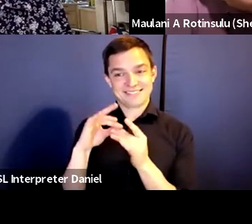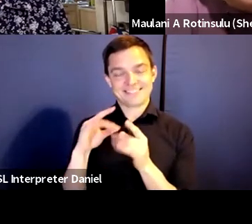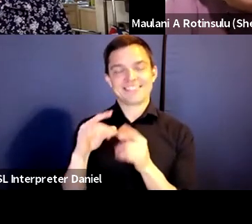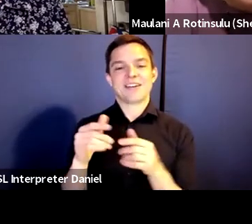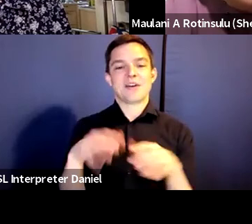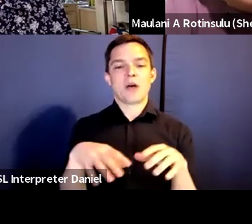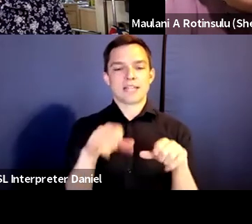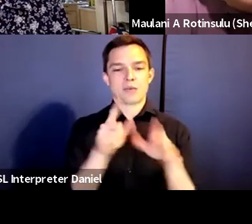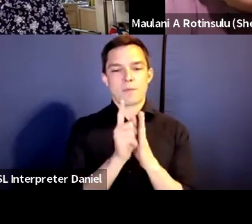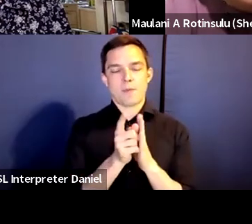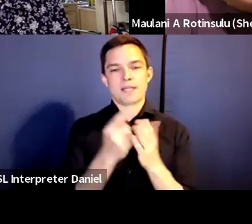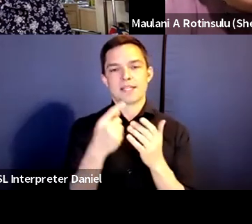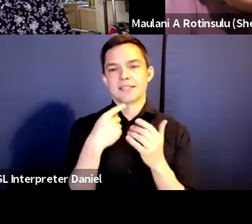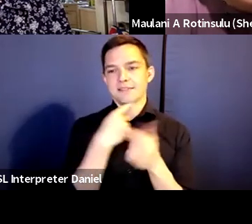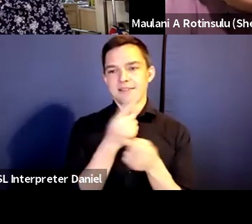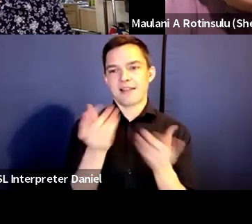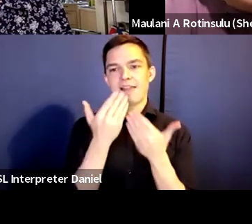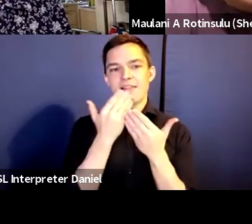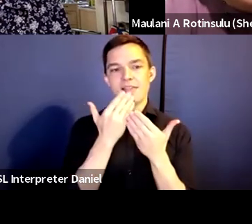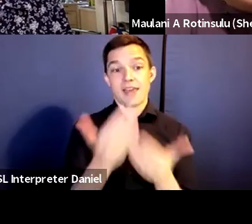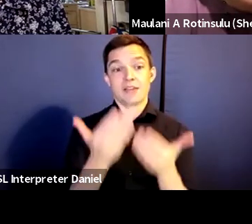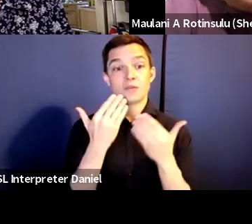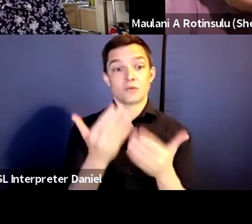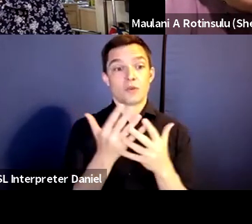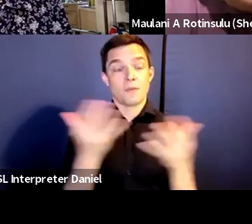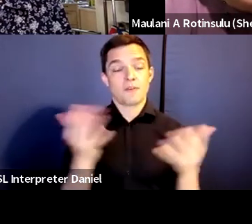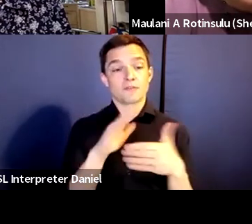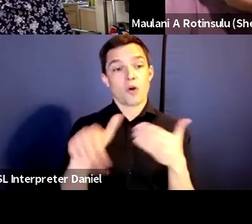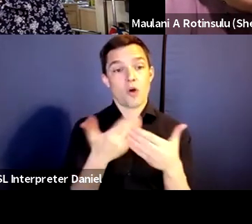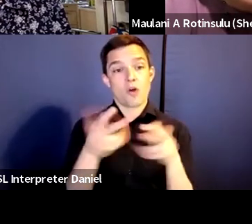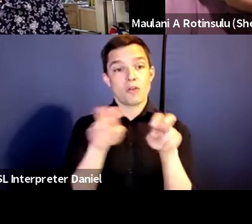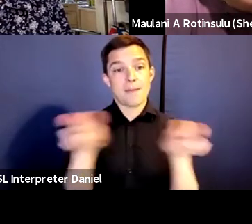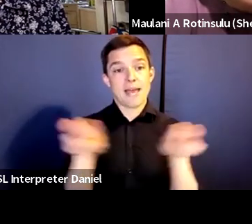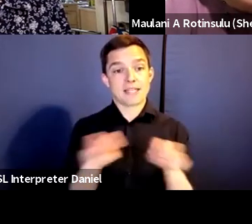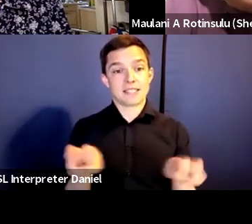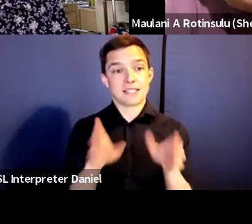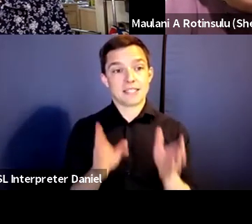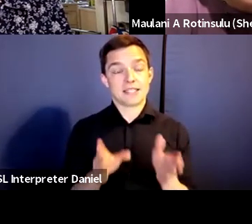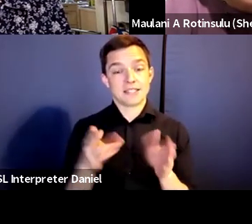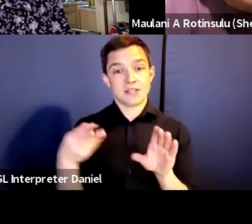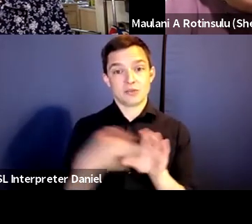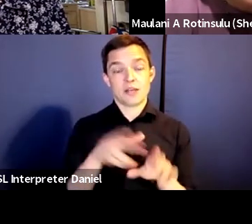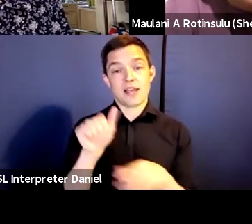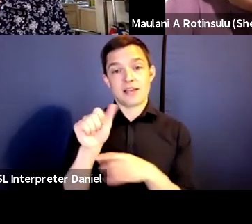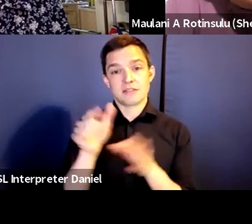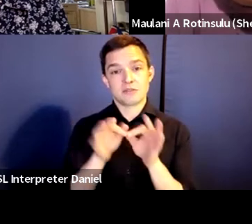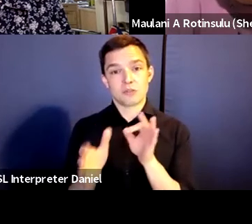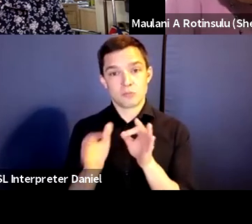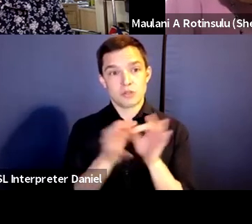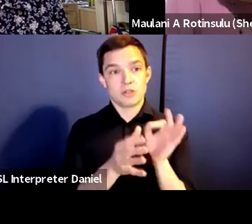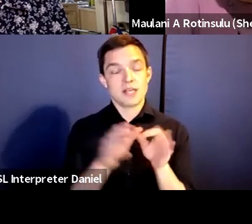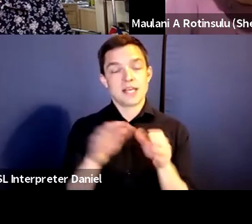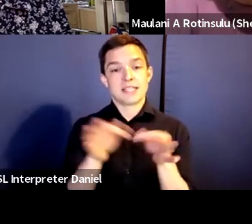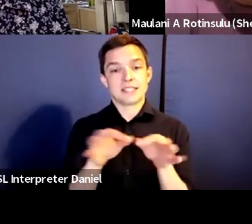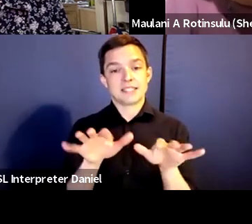and say thank you so much to all of our panelists that joined, to our ASL interpreter and our